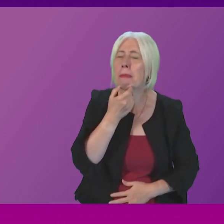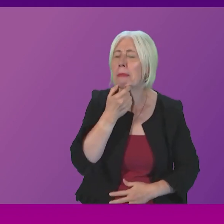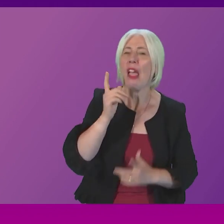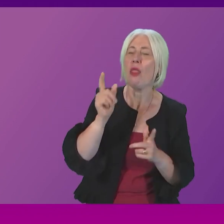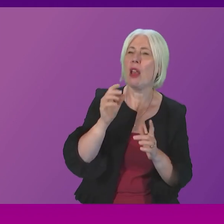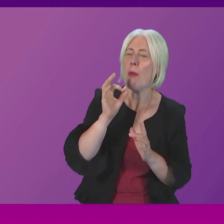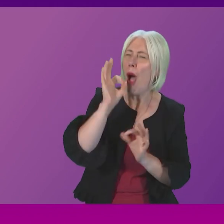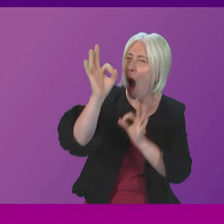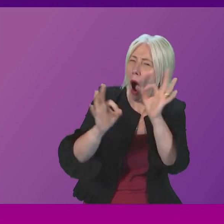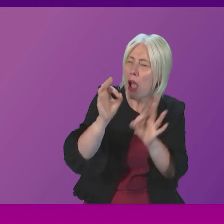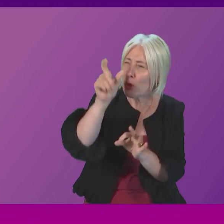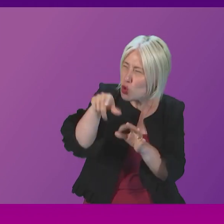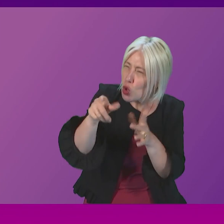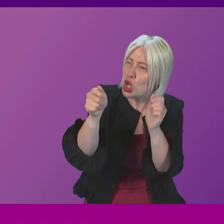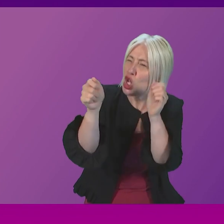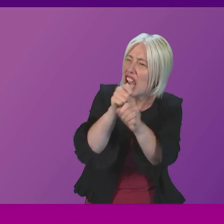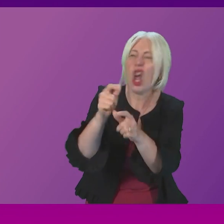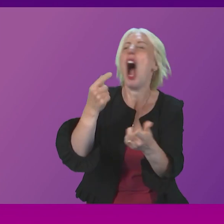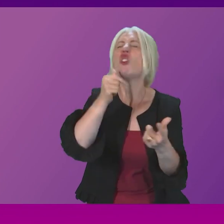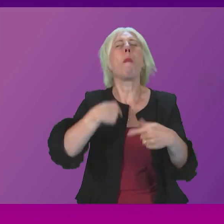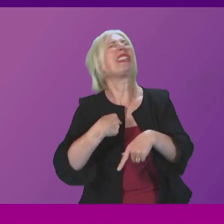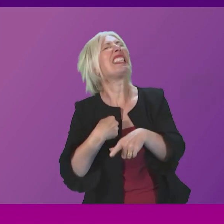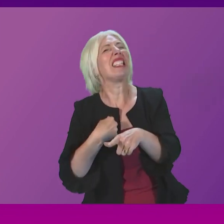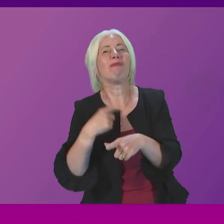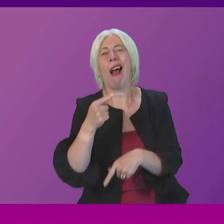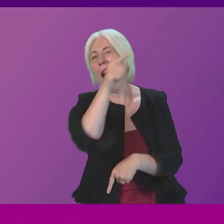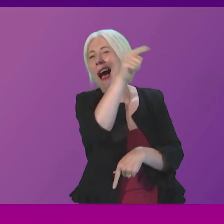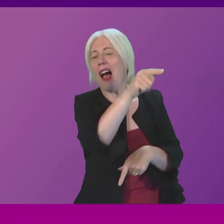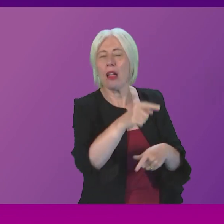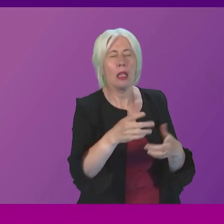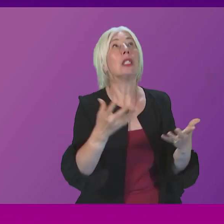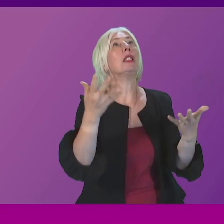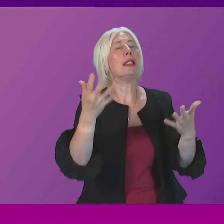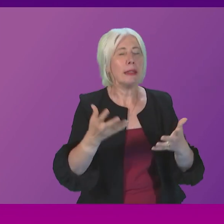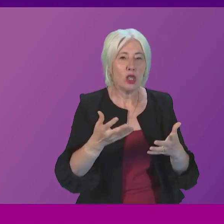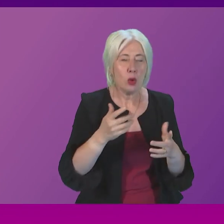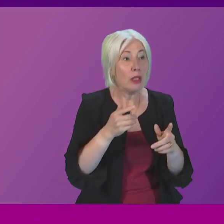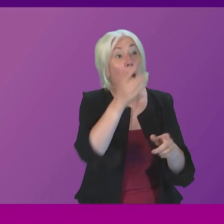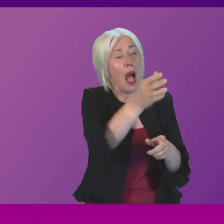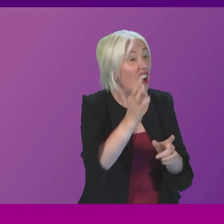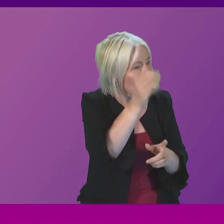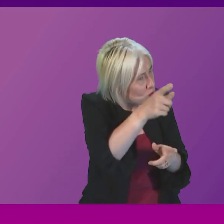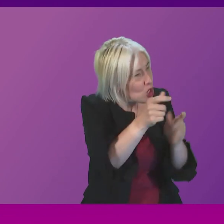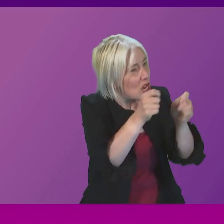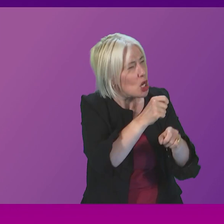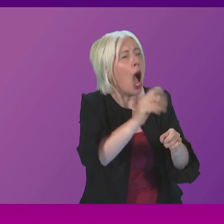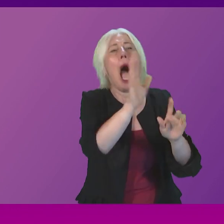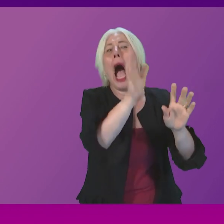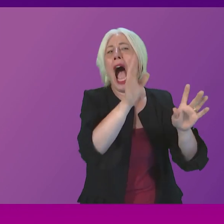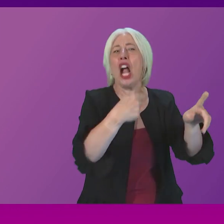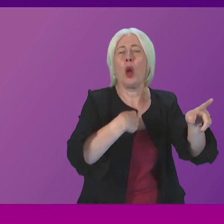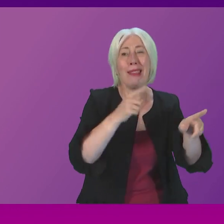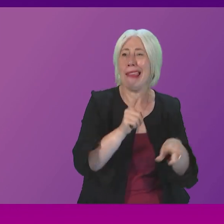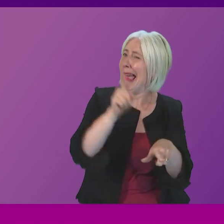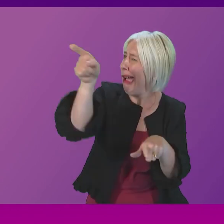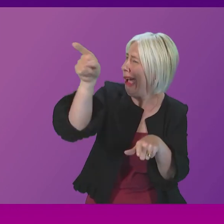sort of ask somebody to make the change, they said, oh, it's not us that makes that decision, it's somebody else. And then when I got to that level, they said, oh, no, it's